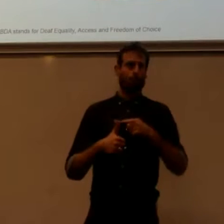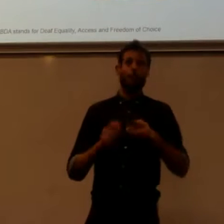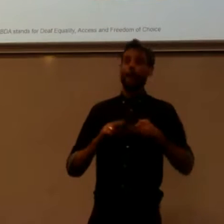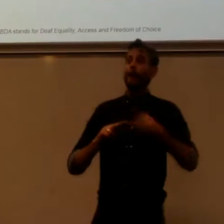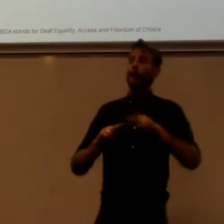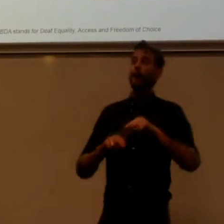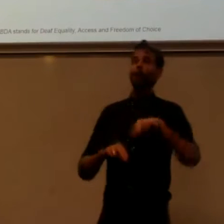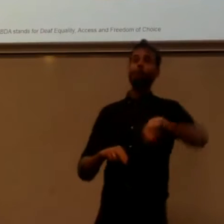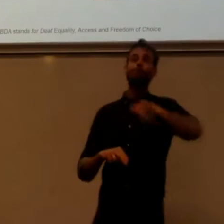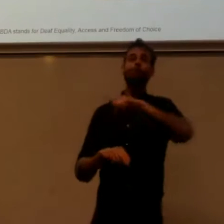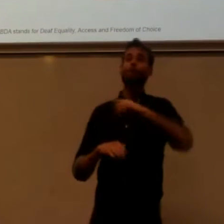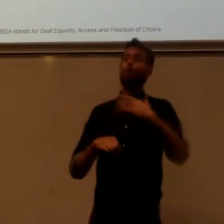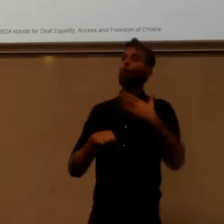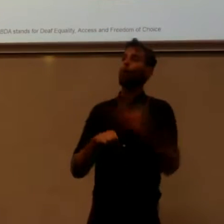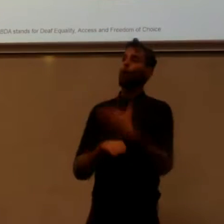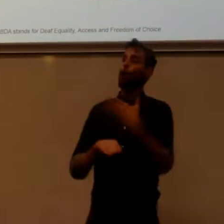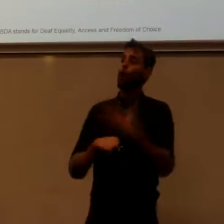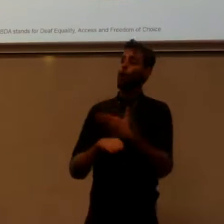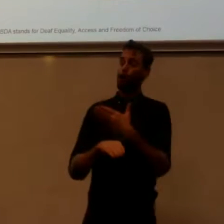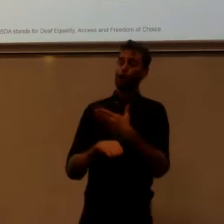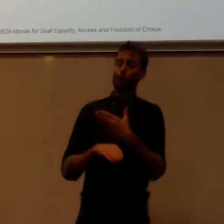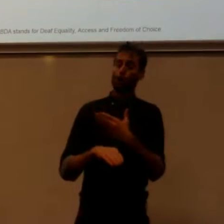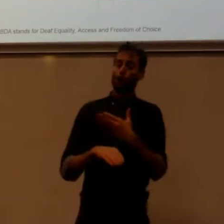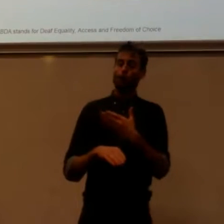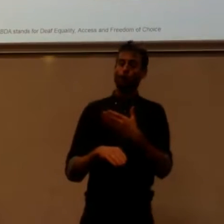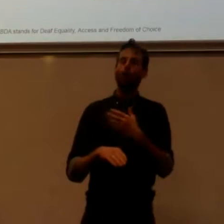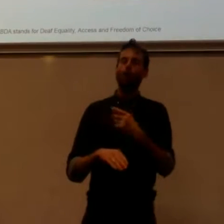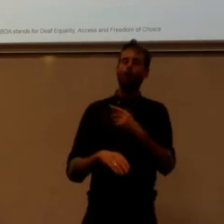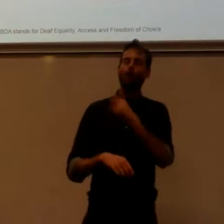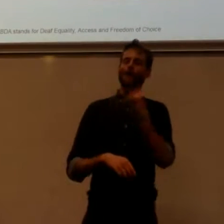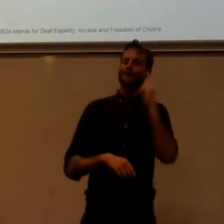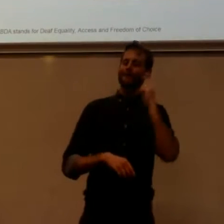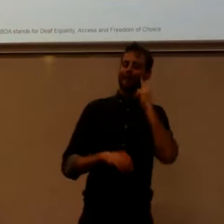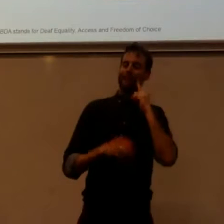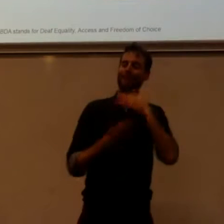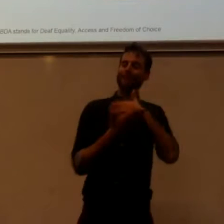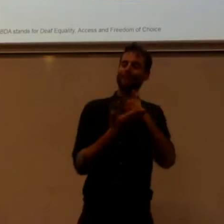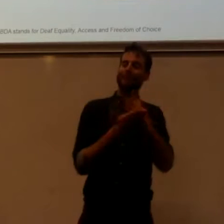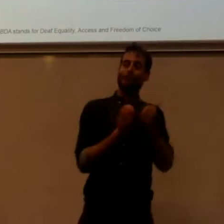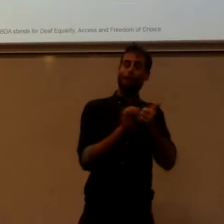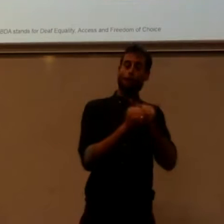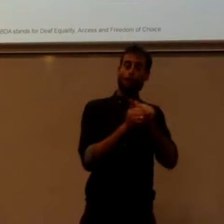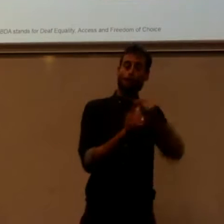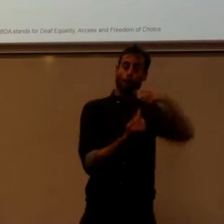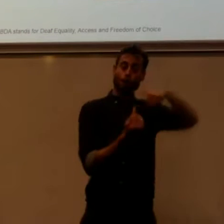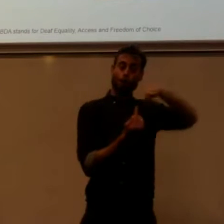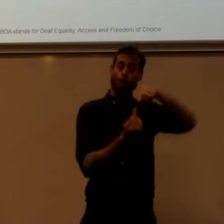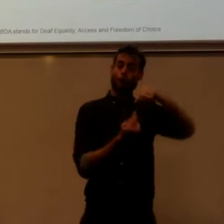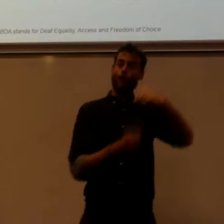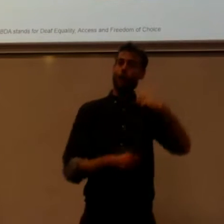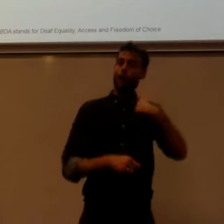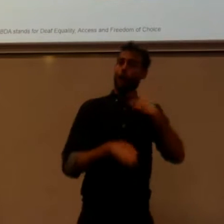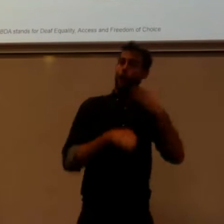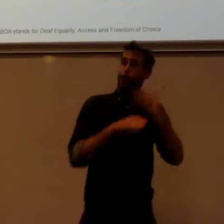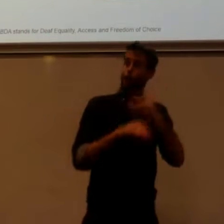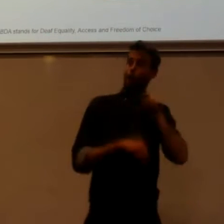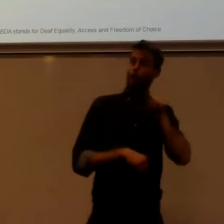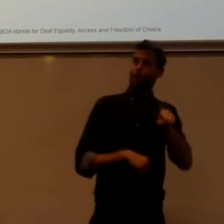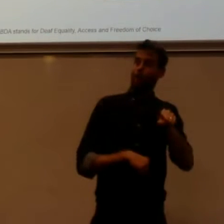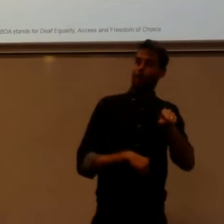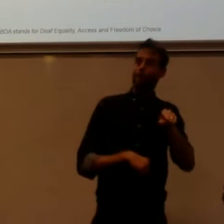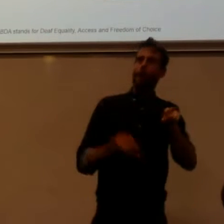of the organisations of the Deaf Sector Partnership, you can't apply, because I think it's really important